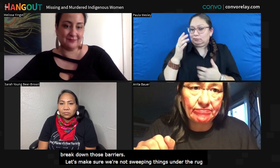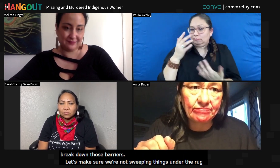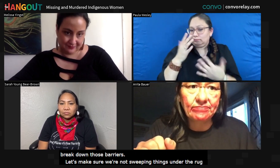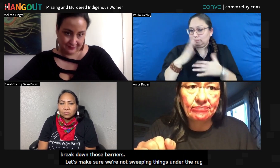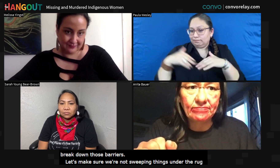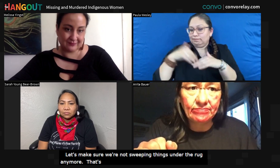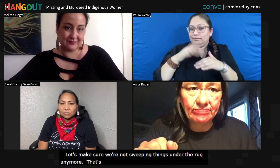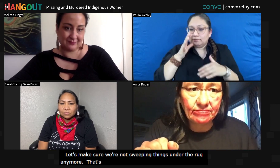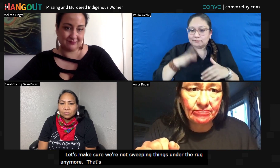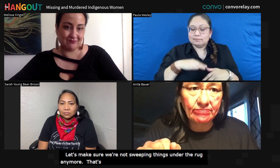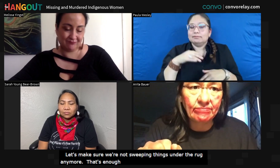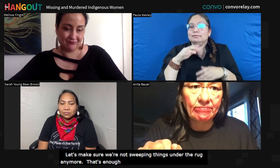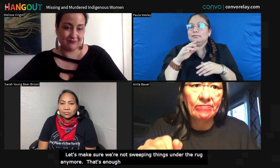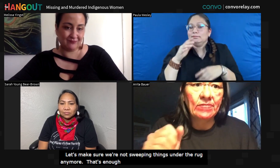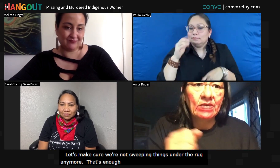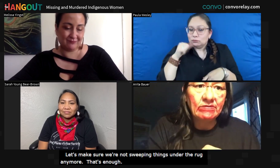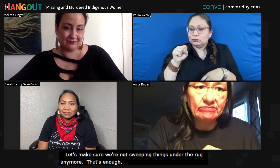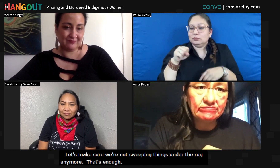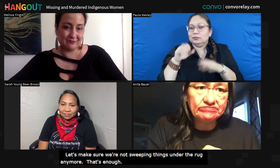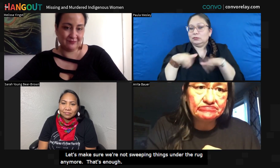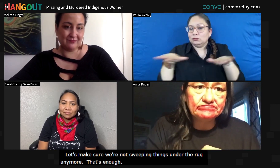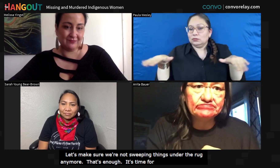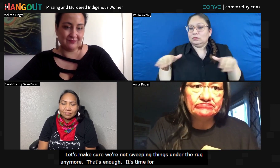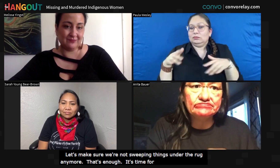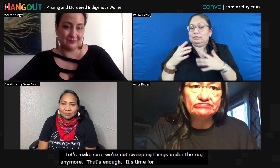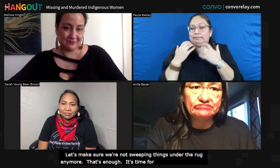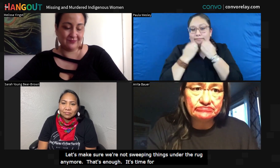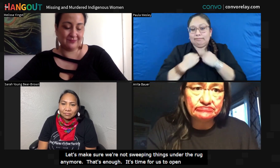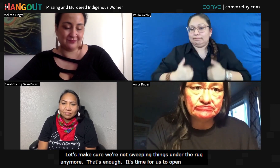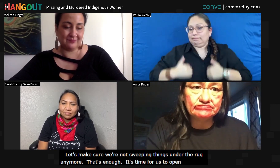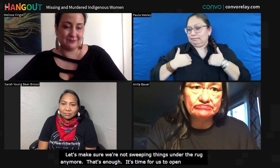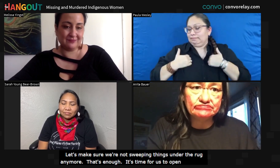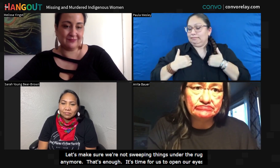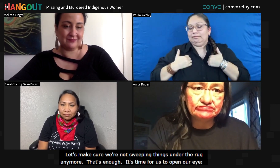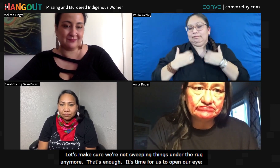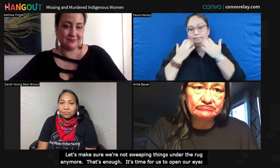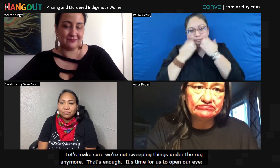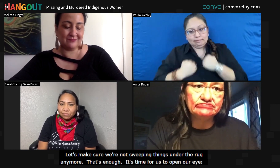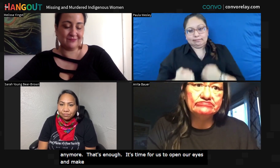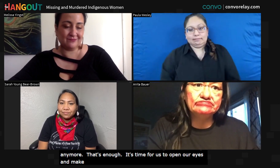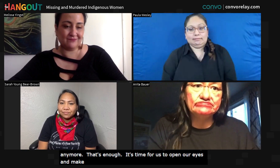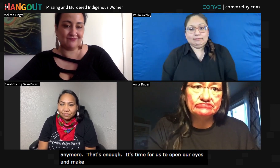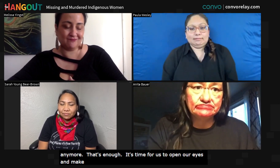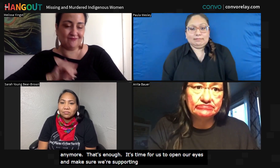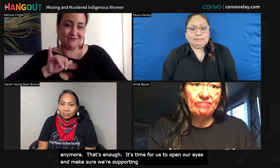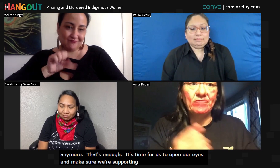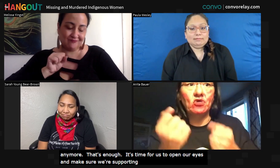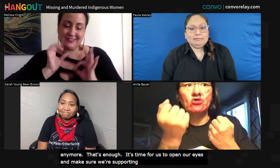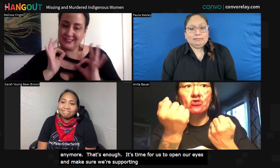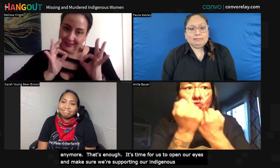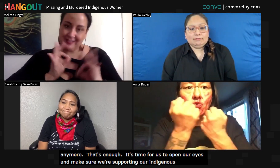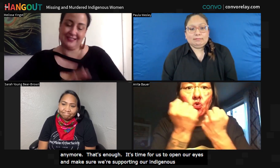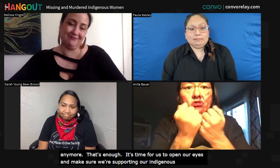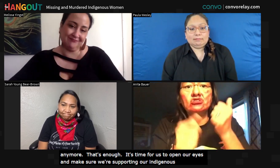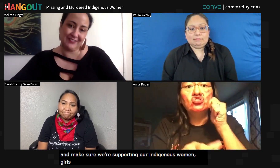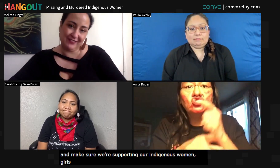that we are supporting our Indigenous women, girls, children, and valuing life. Life is precious.